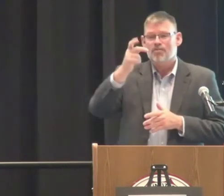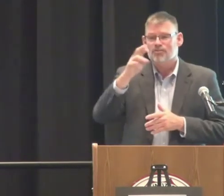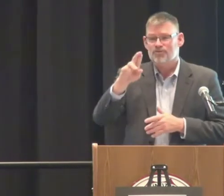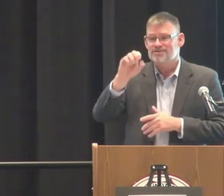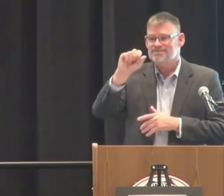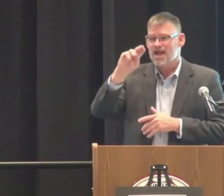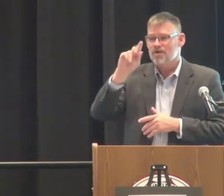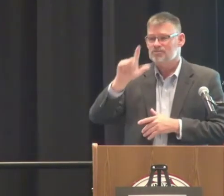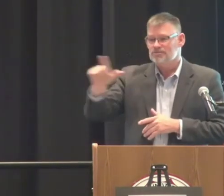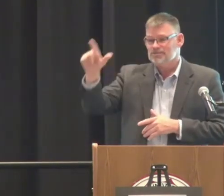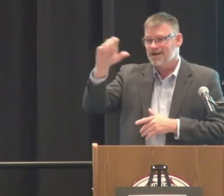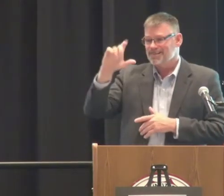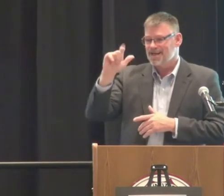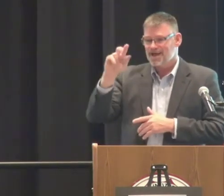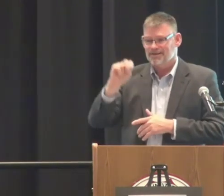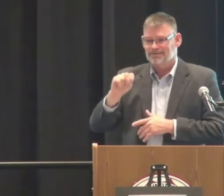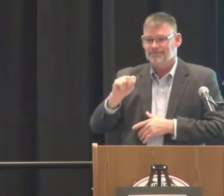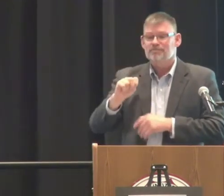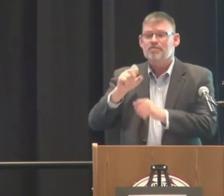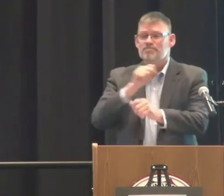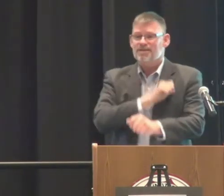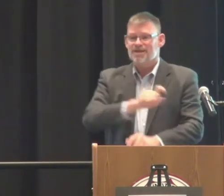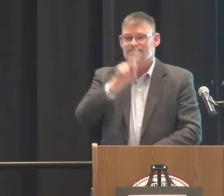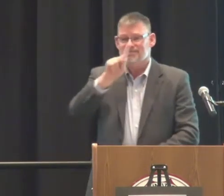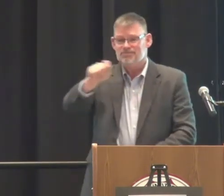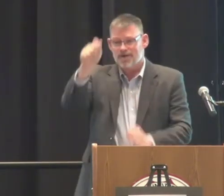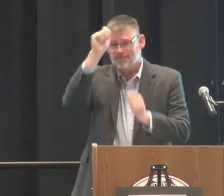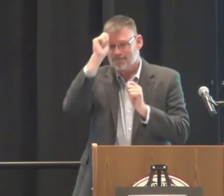Written by Arthur Samuel Clanin,